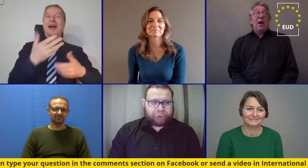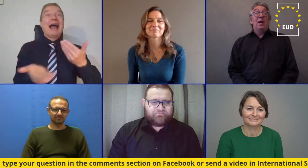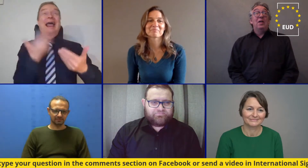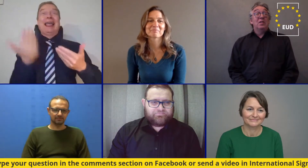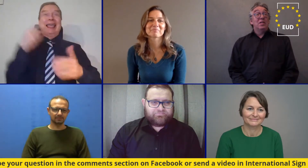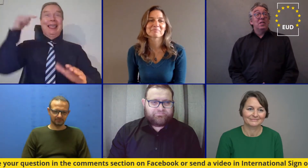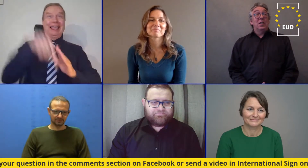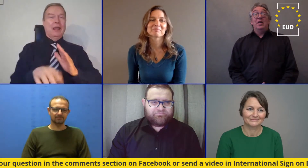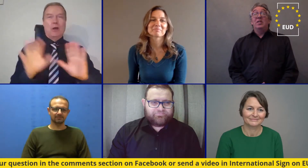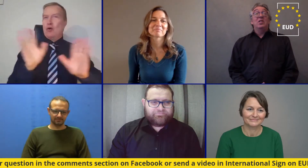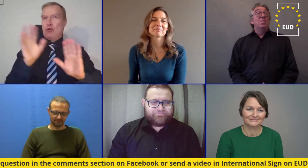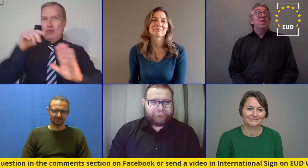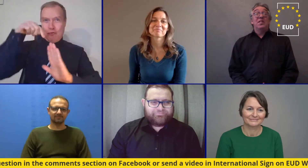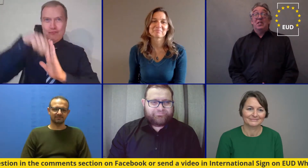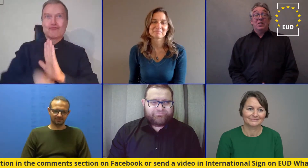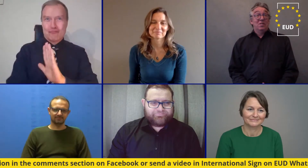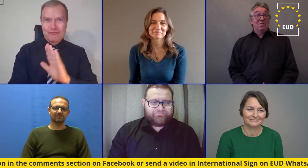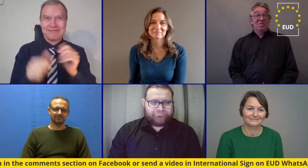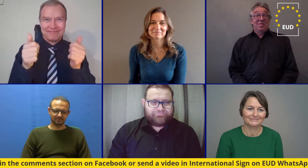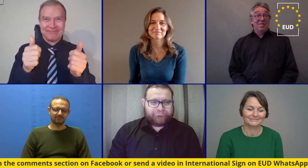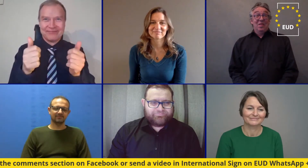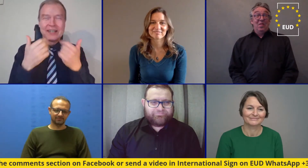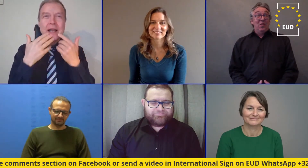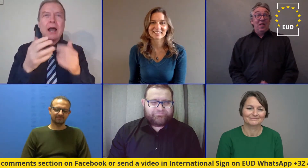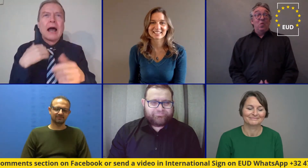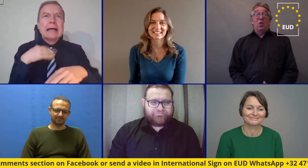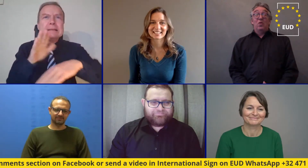And it doesn't matter if you're an L1 or L2